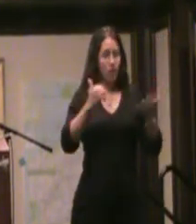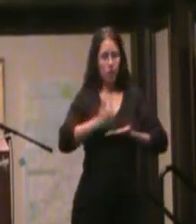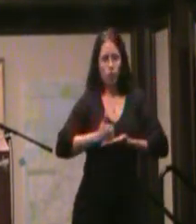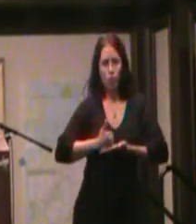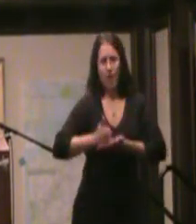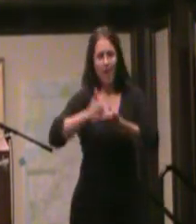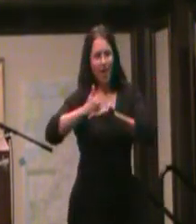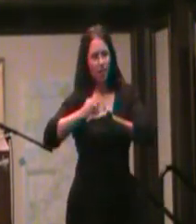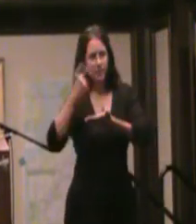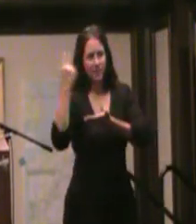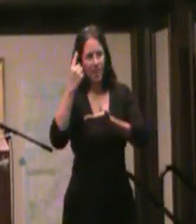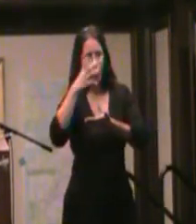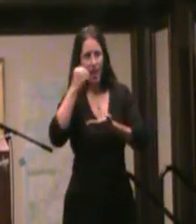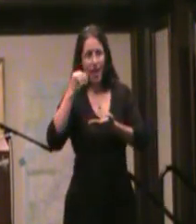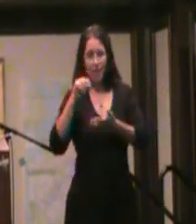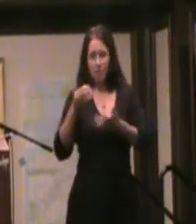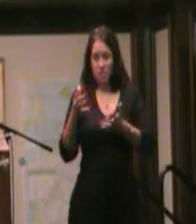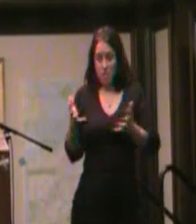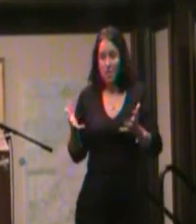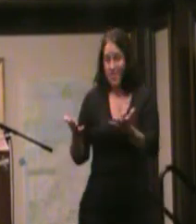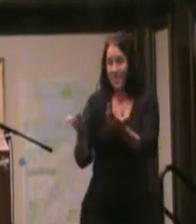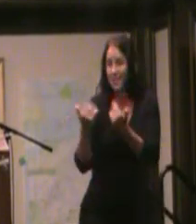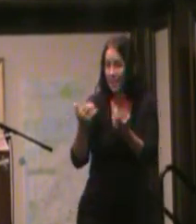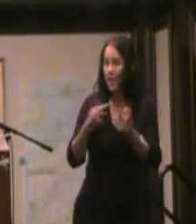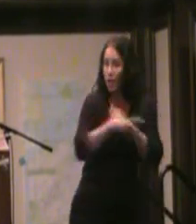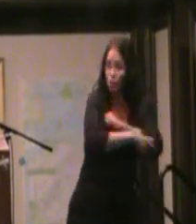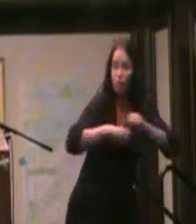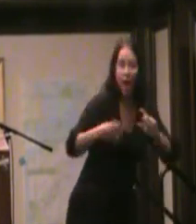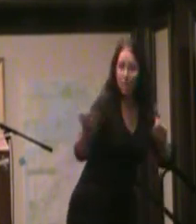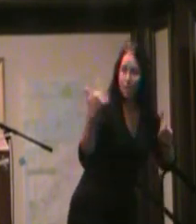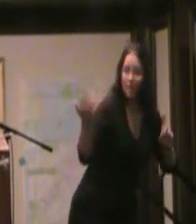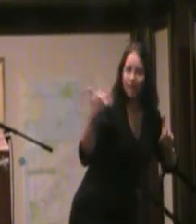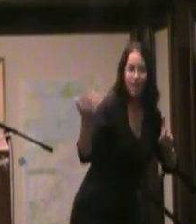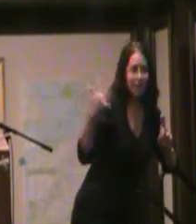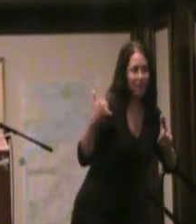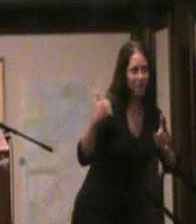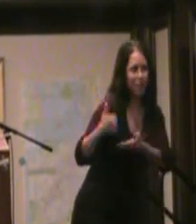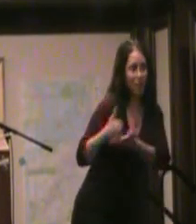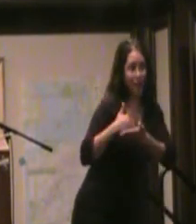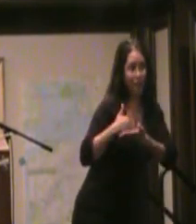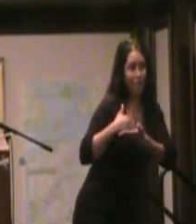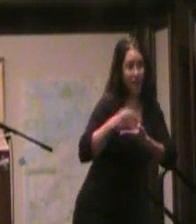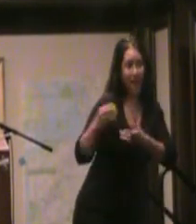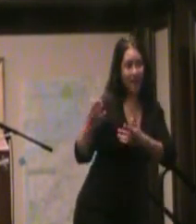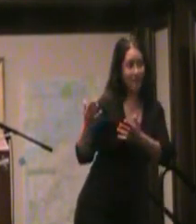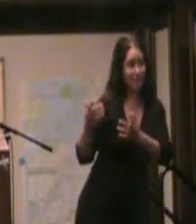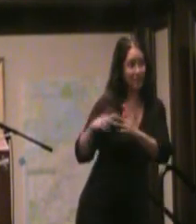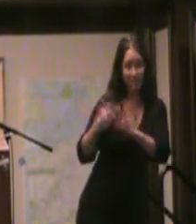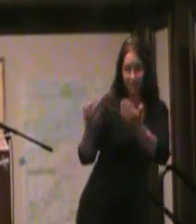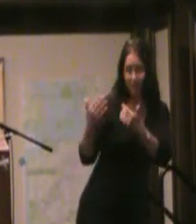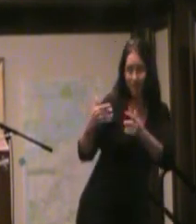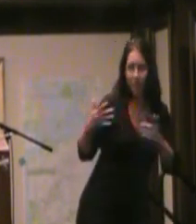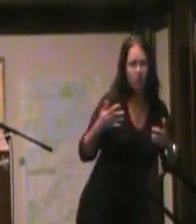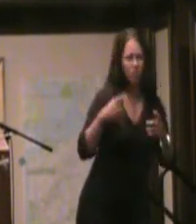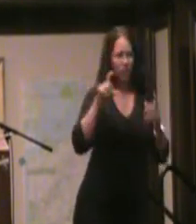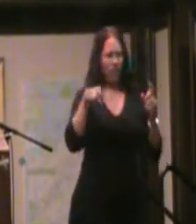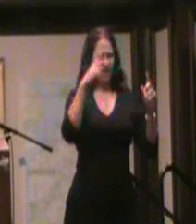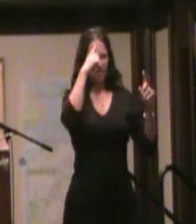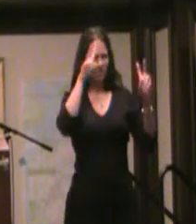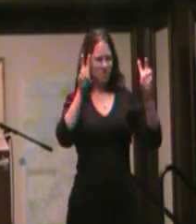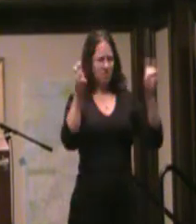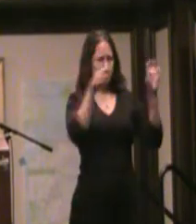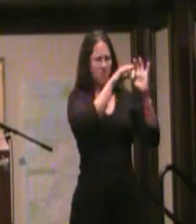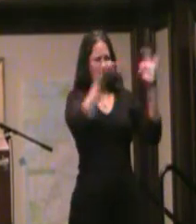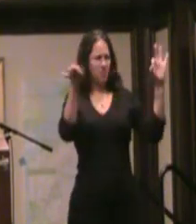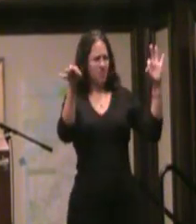somebody and to incite them to commit the crime. So you have to learn to differentiate